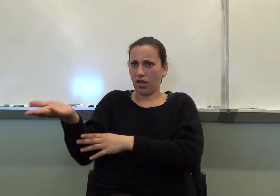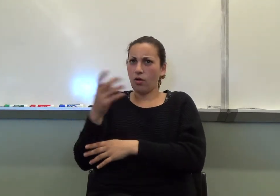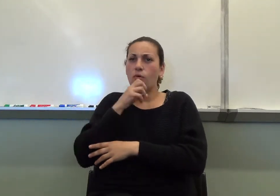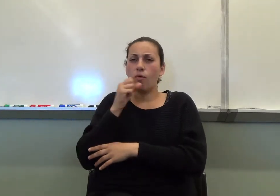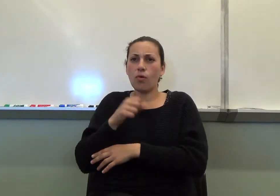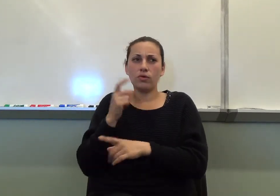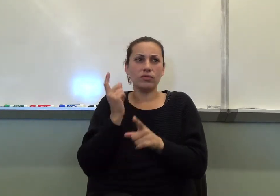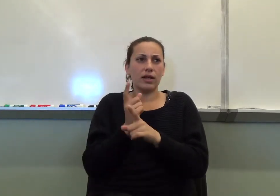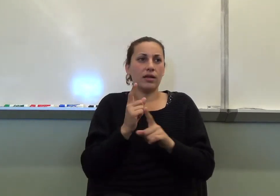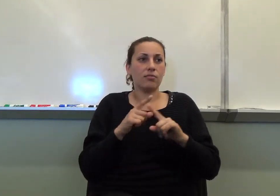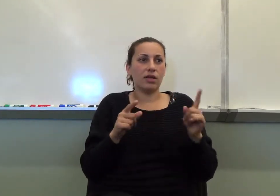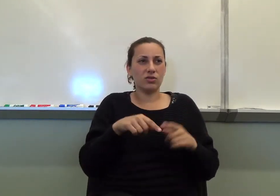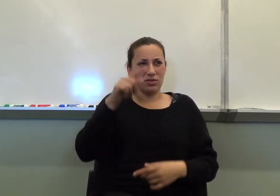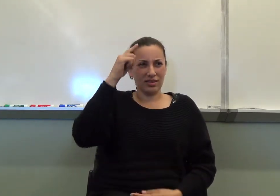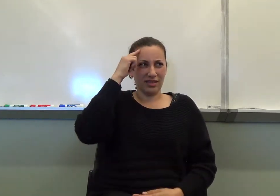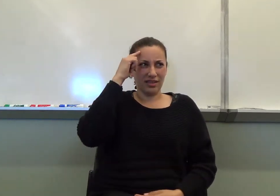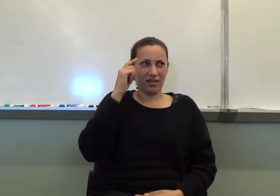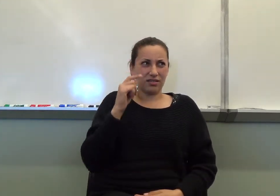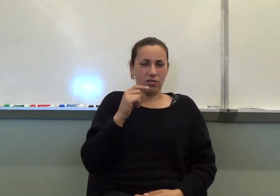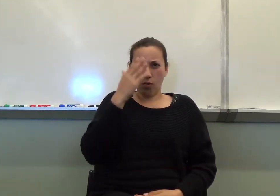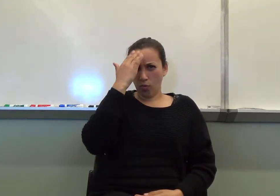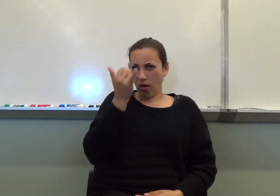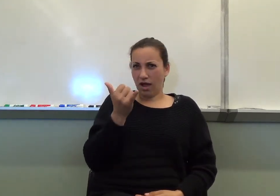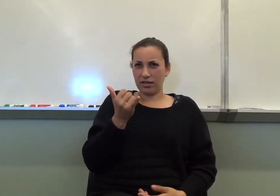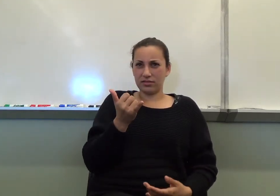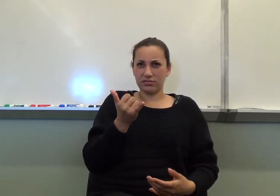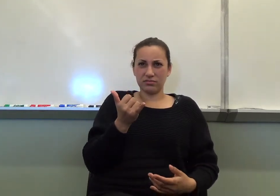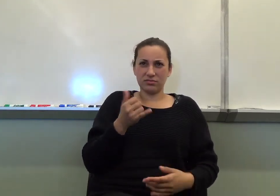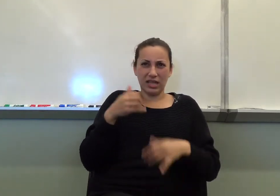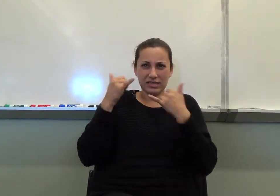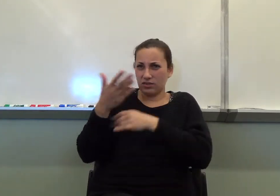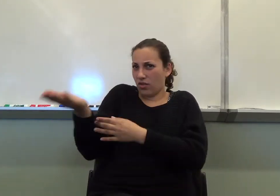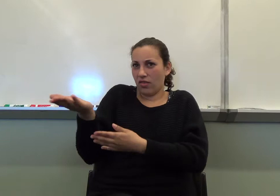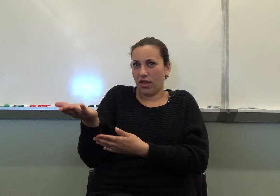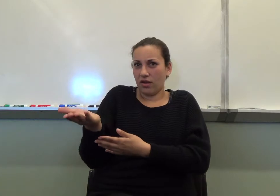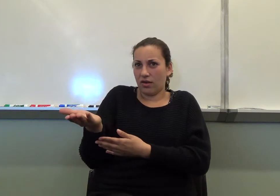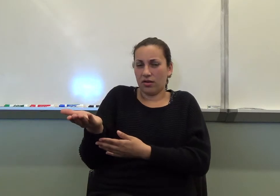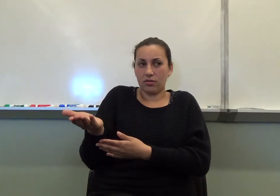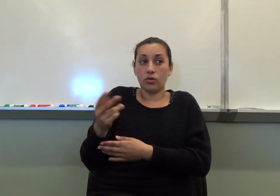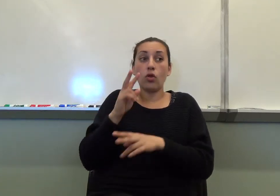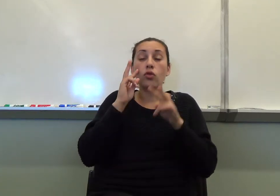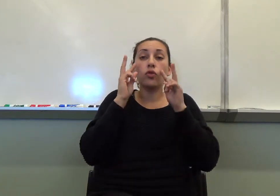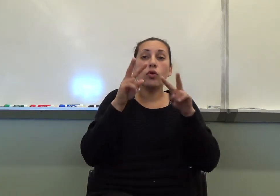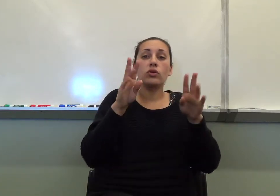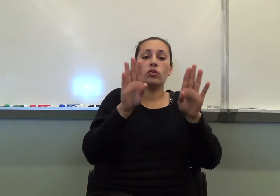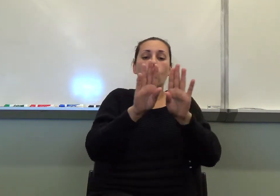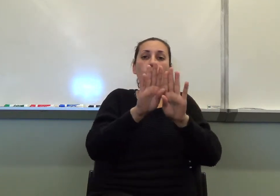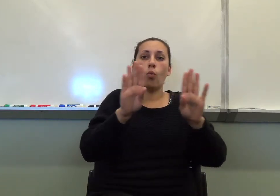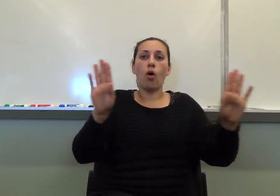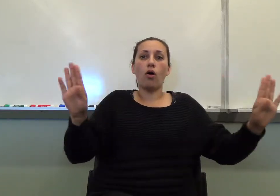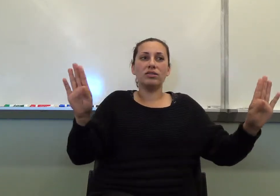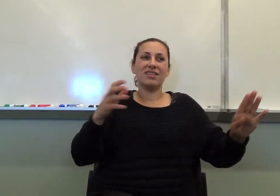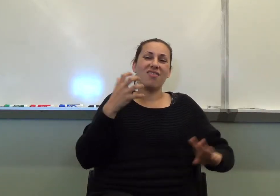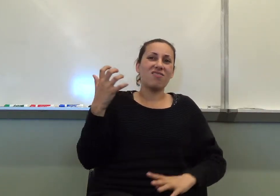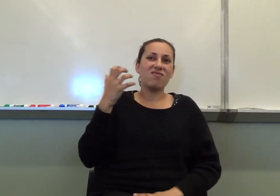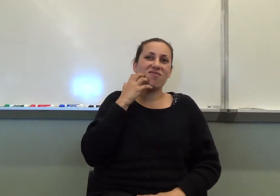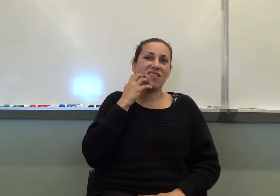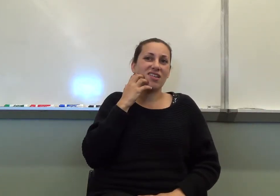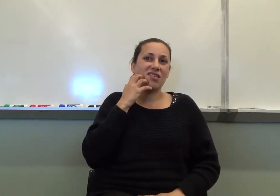well, how come they're so in such good shape? Look at the walls, look how thick they are. Those exterior walls are over